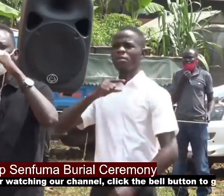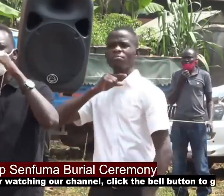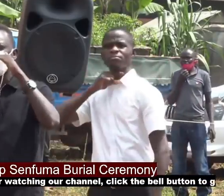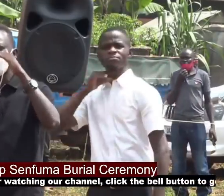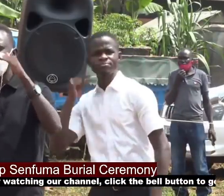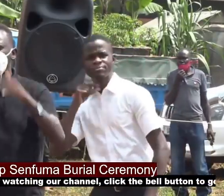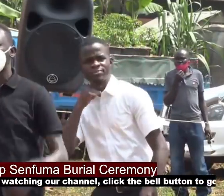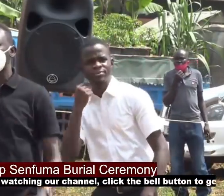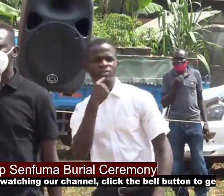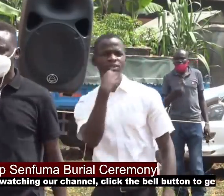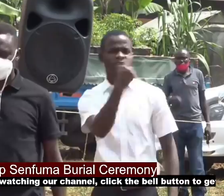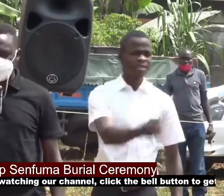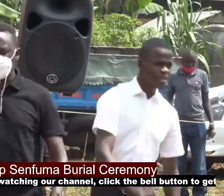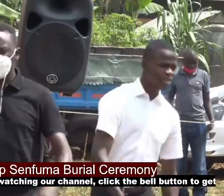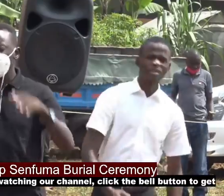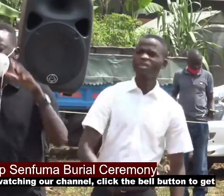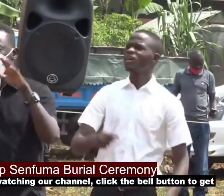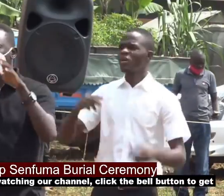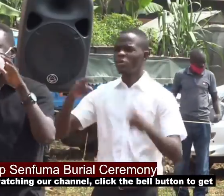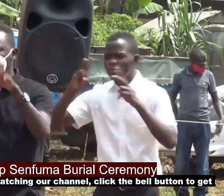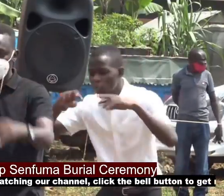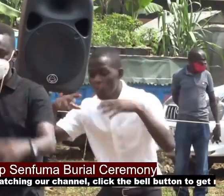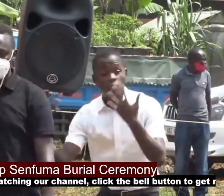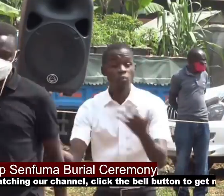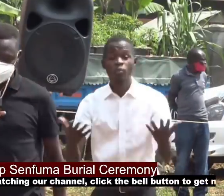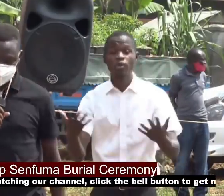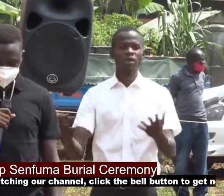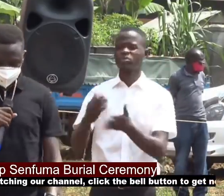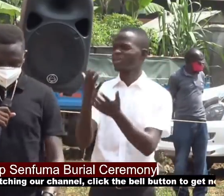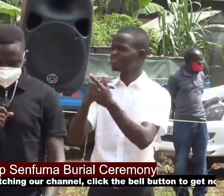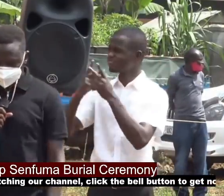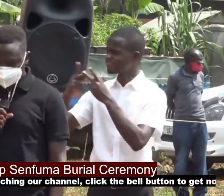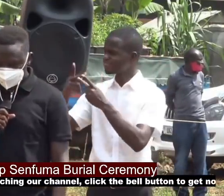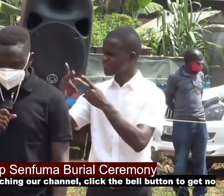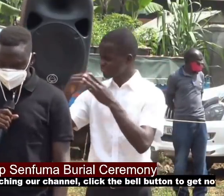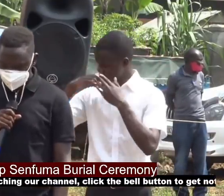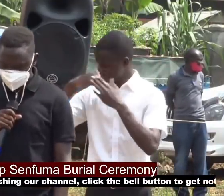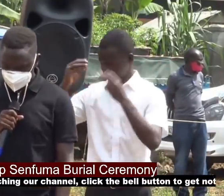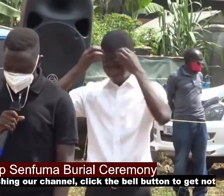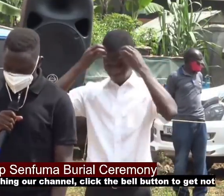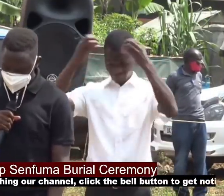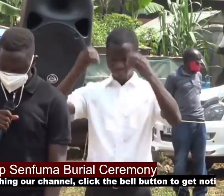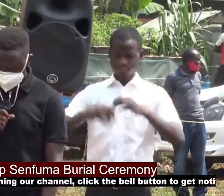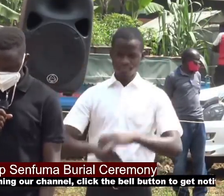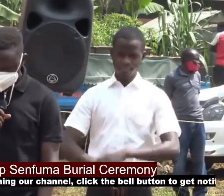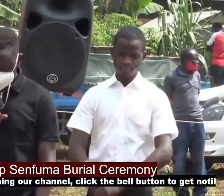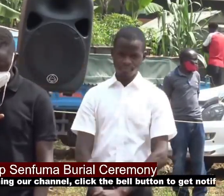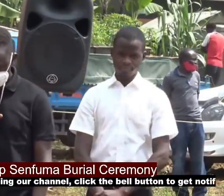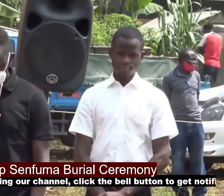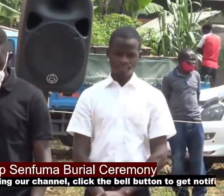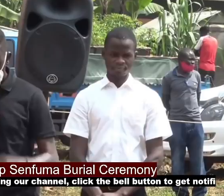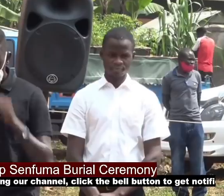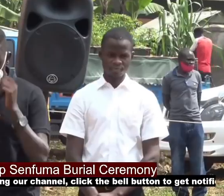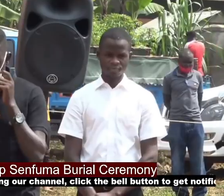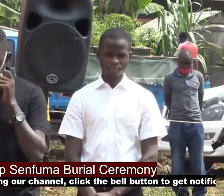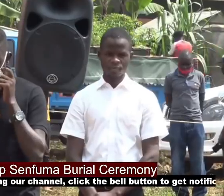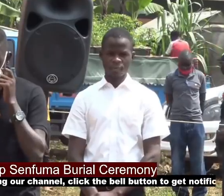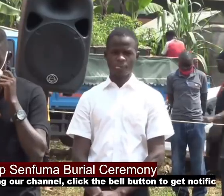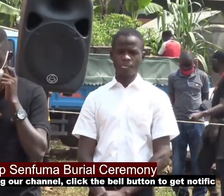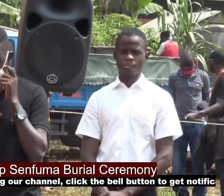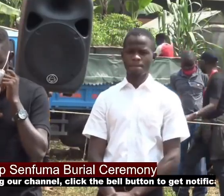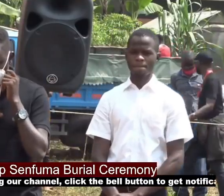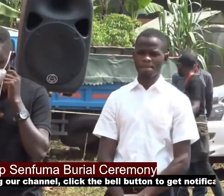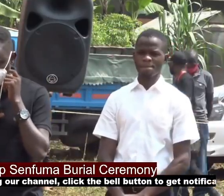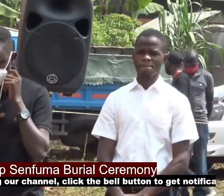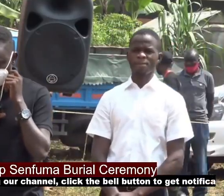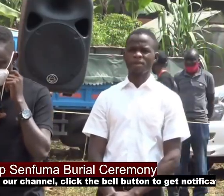tumubuuza bamusanzeewa. Nali mulalu nnyo. Those students who are always stubborn, that when the preacher says that the Lord told me, and would